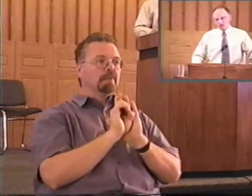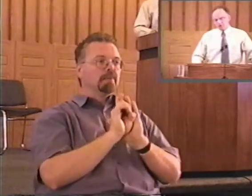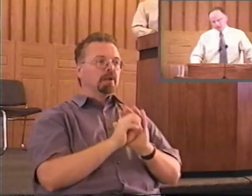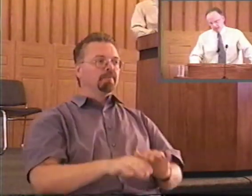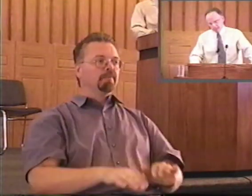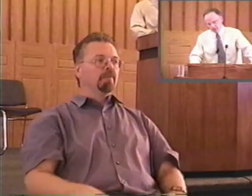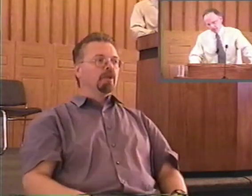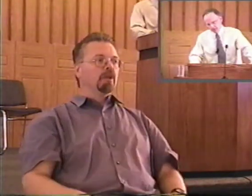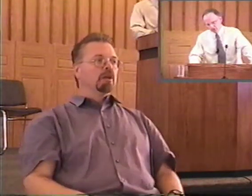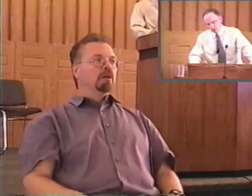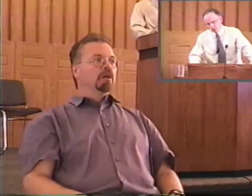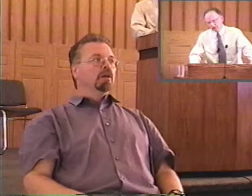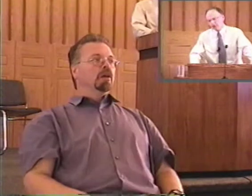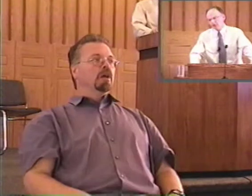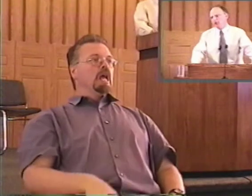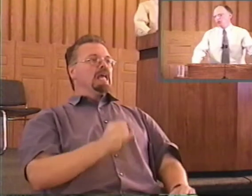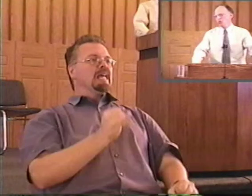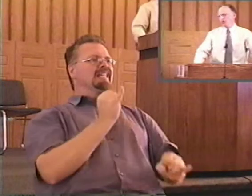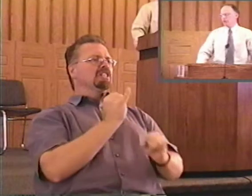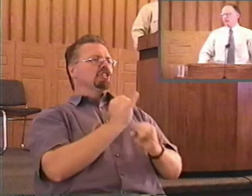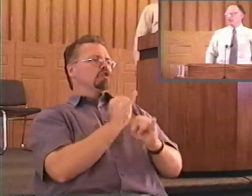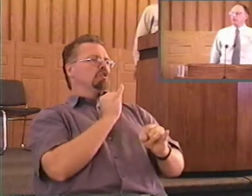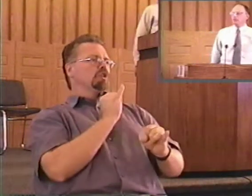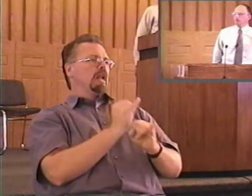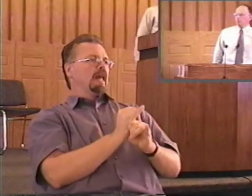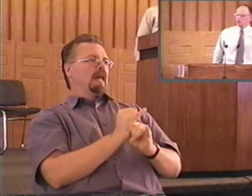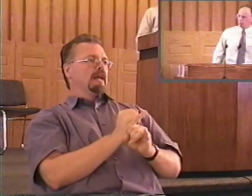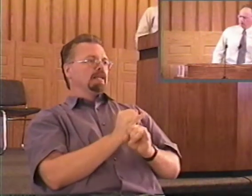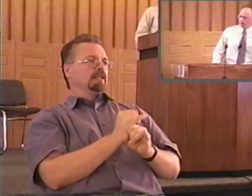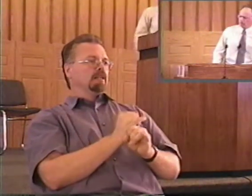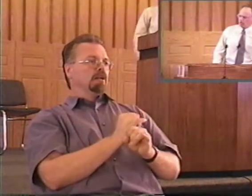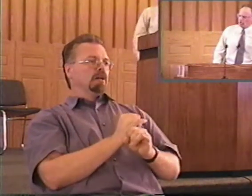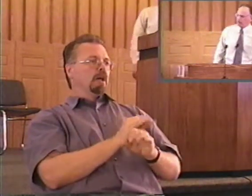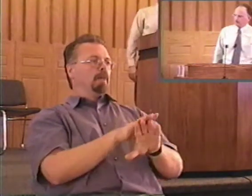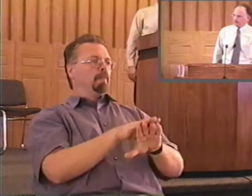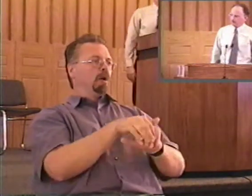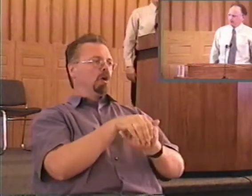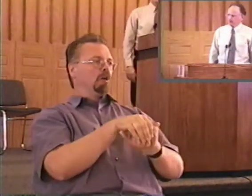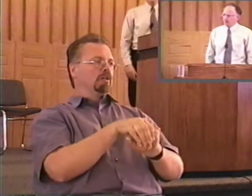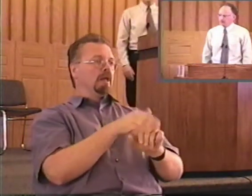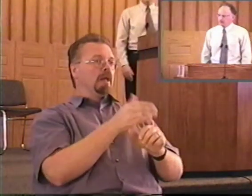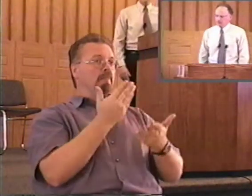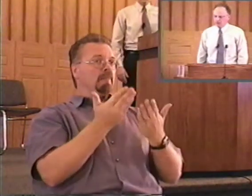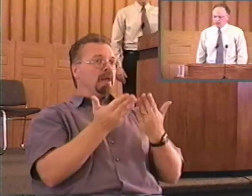Institutionalized hypocrisy. We can ignore teaching from the Word of God.